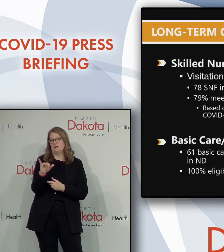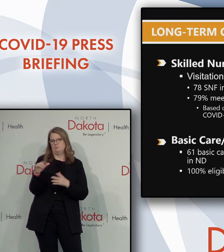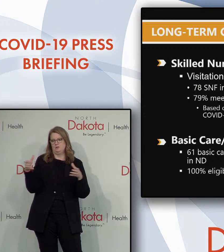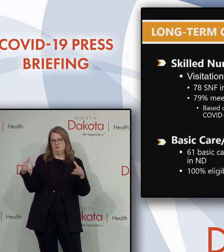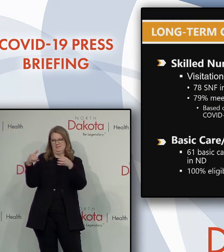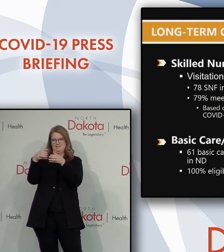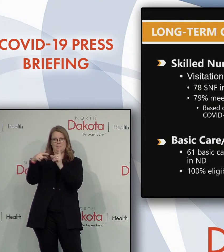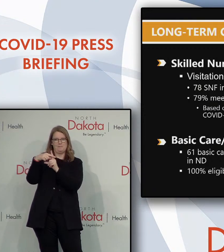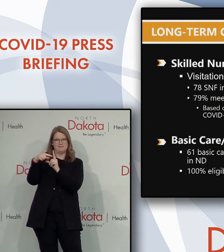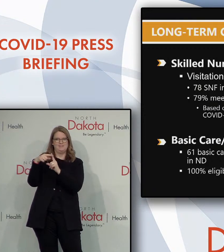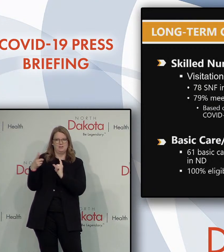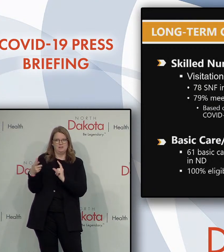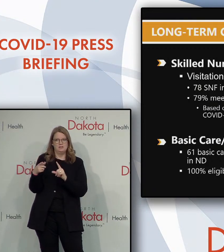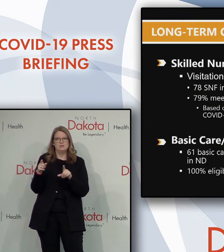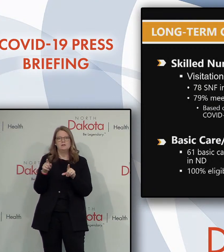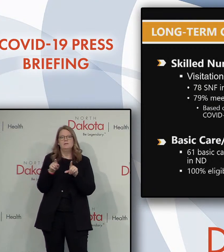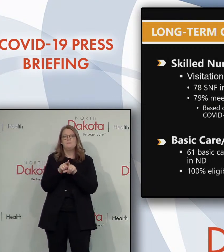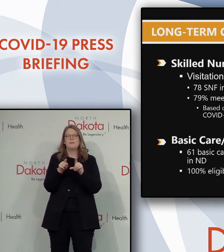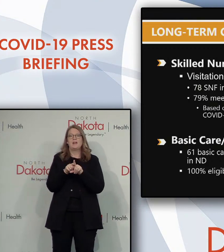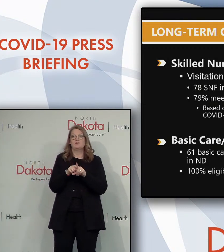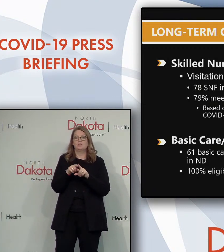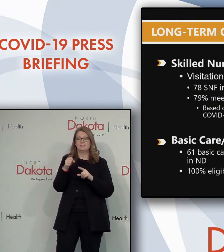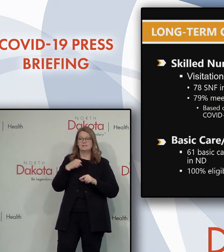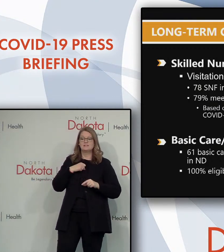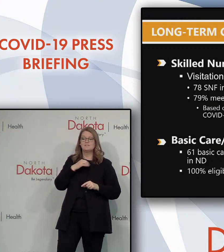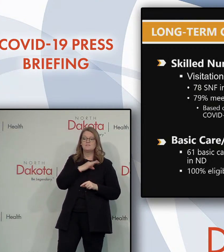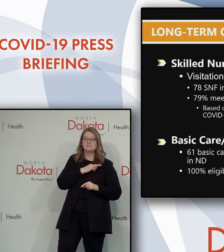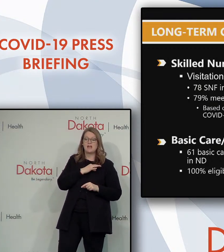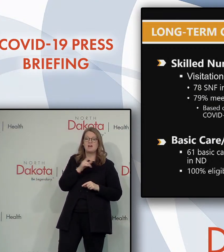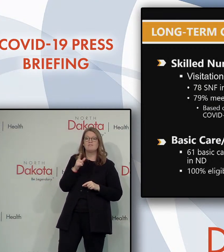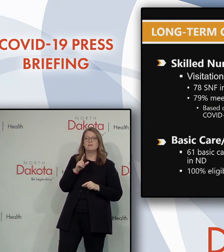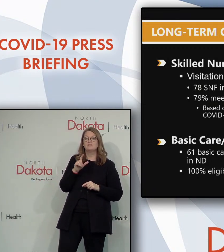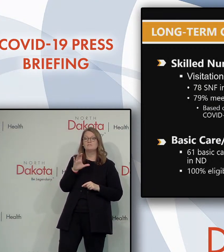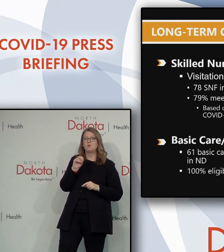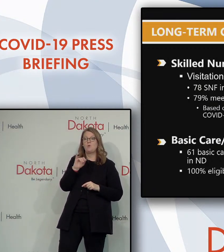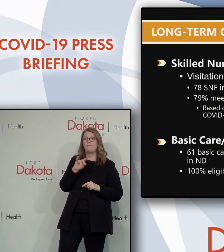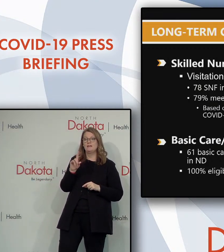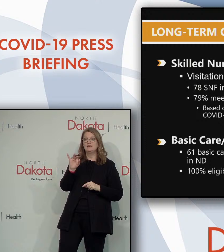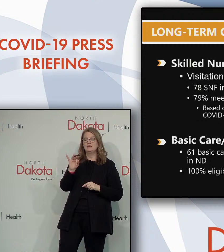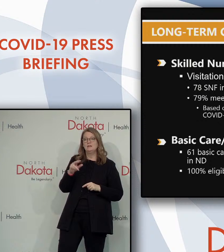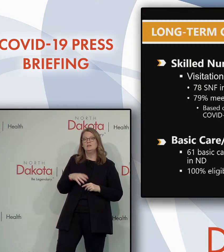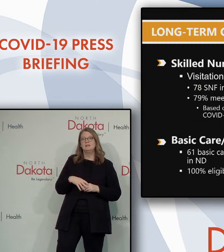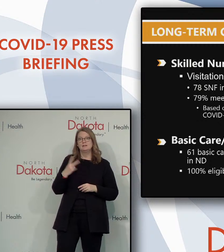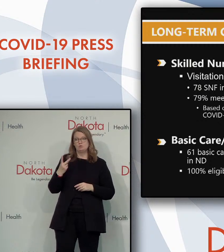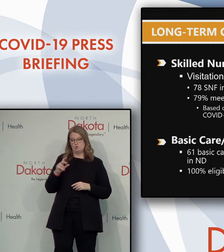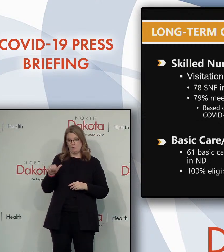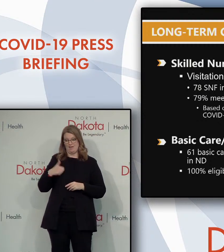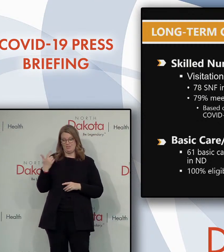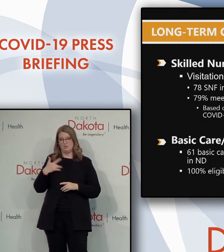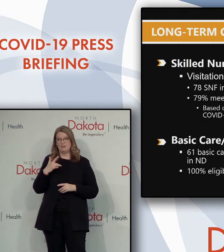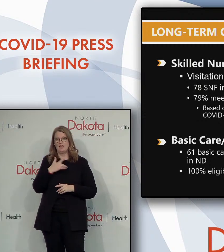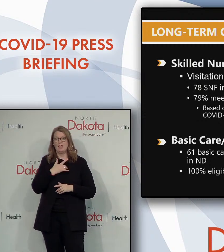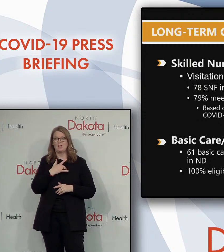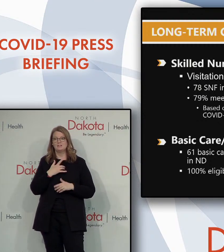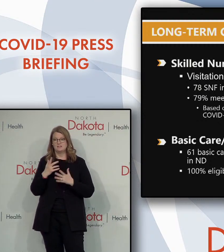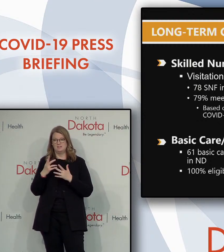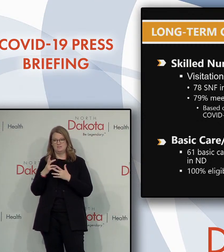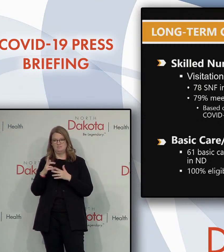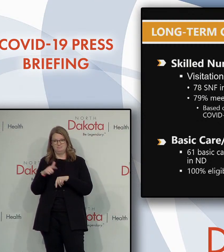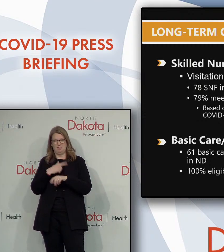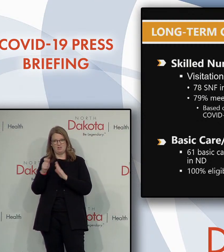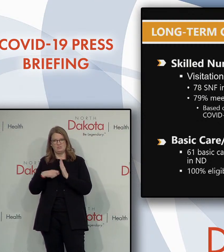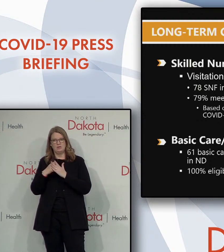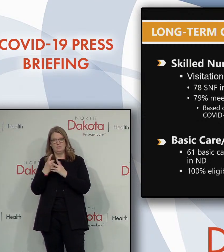the facility COVID-19 status. We have two other forms of long-term care in North Dakota, one called basic care and